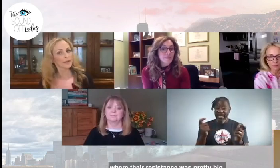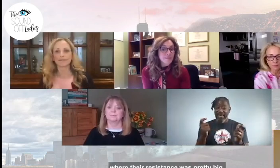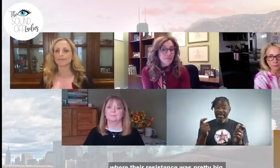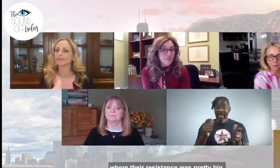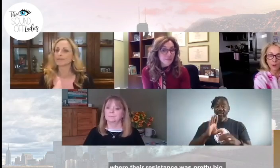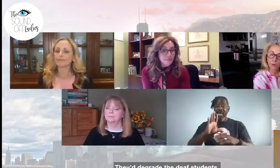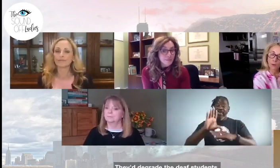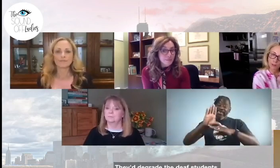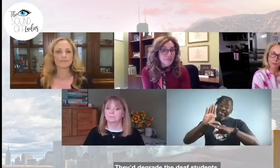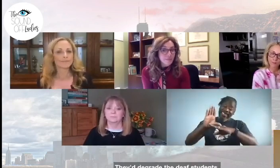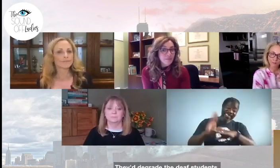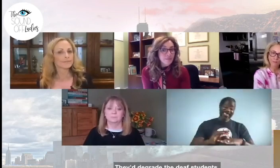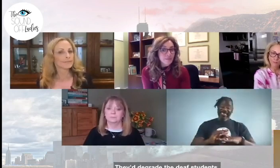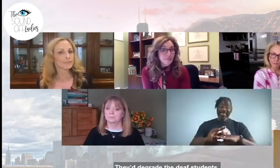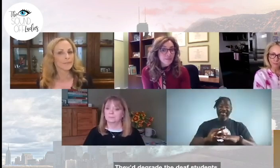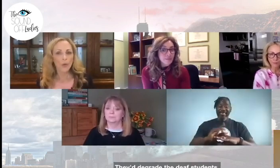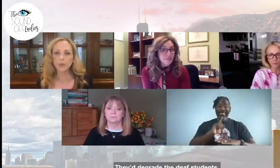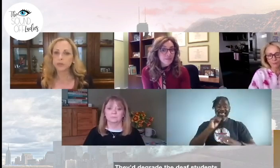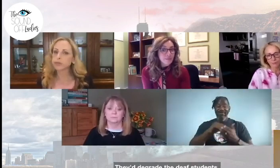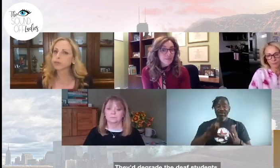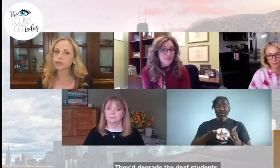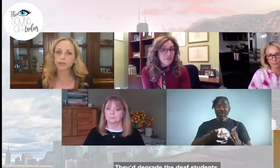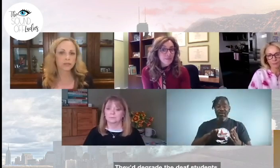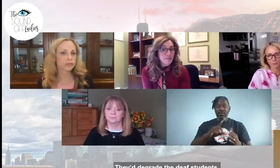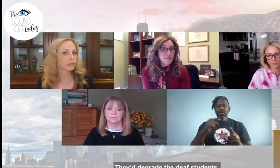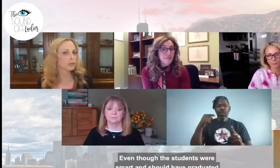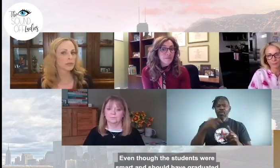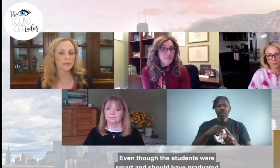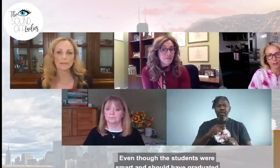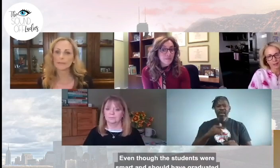I did experience teachers and administrations being very